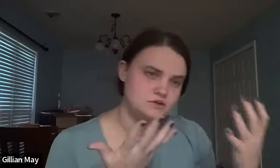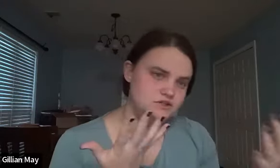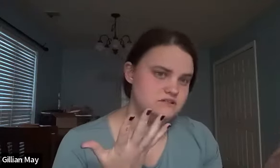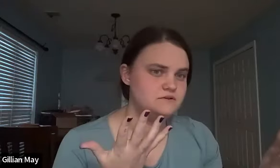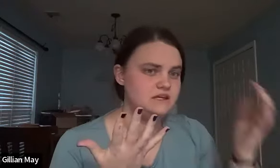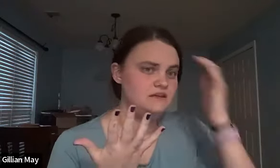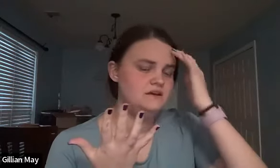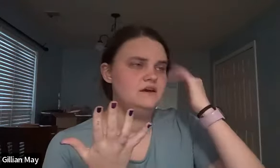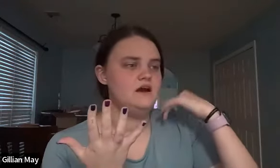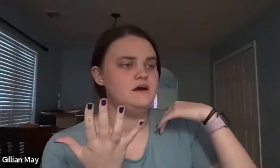do differently.